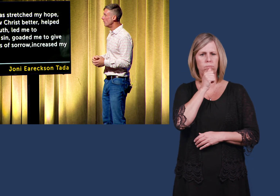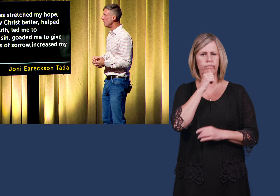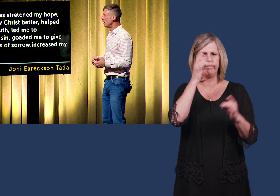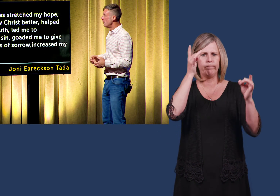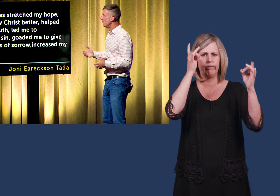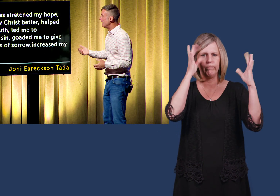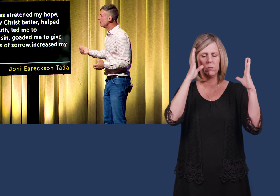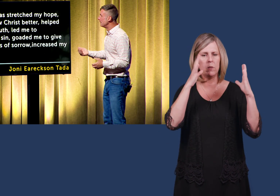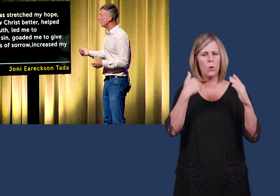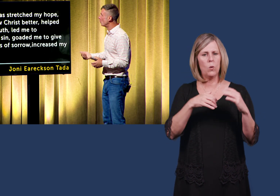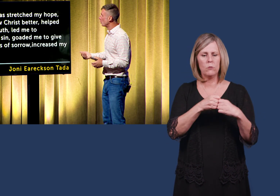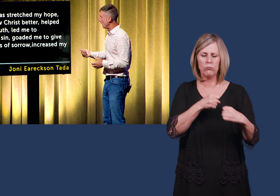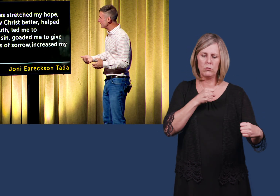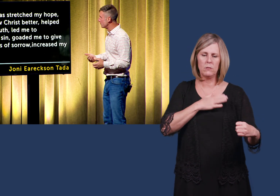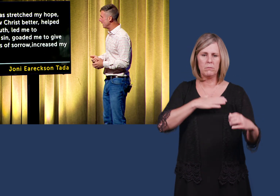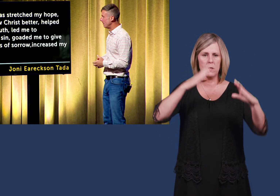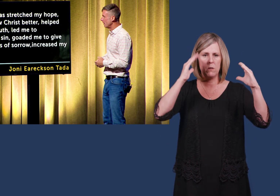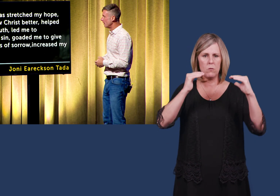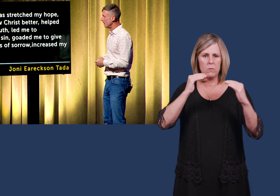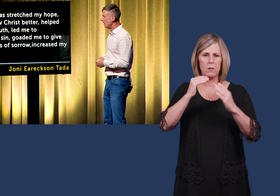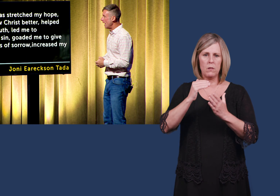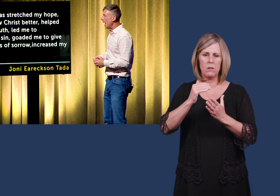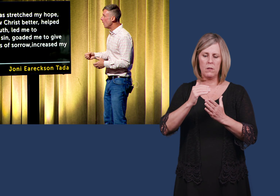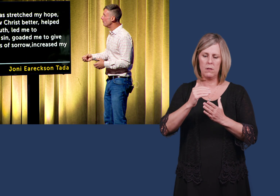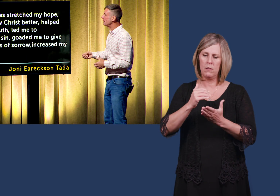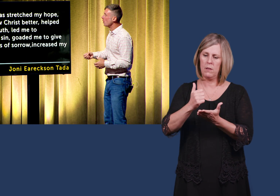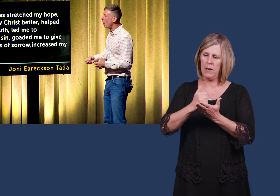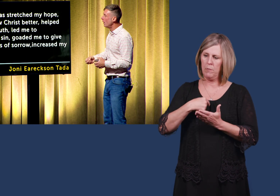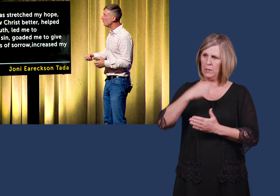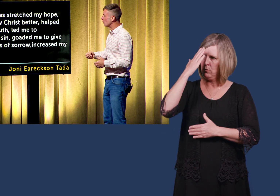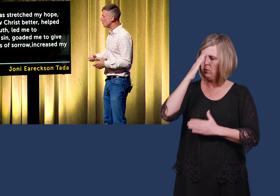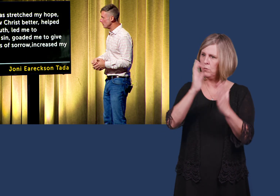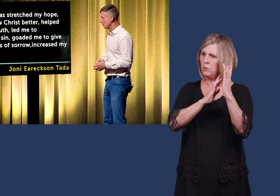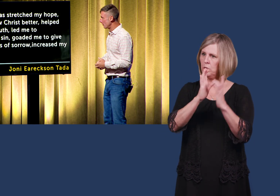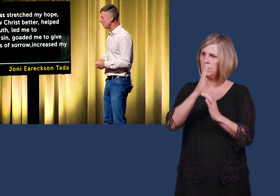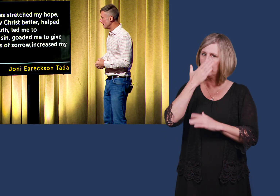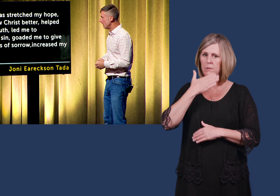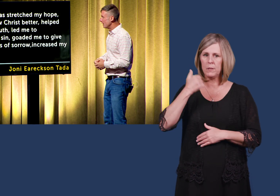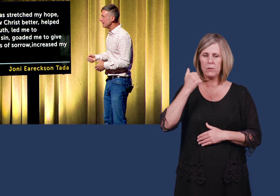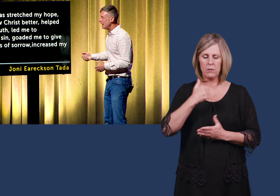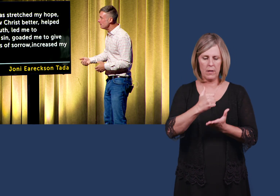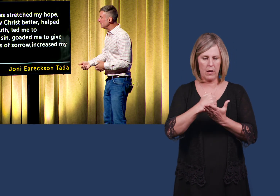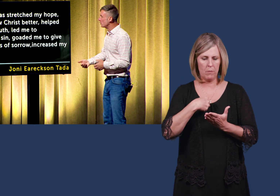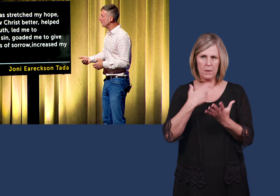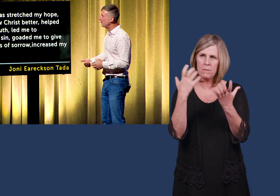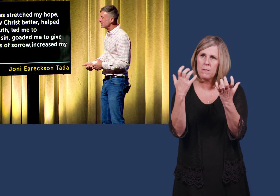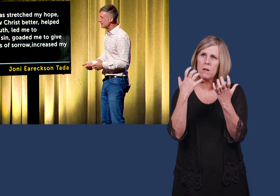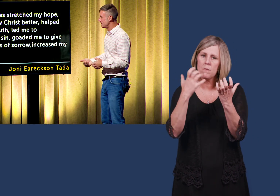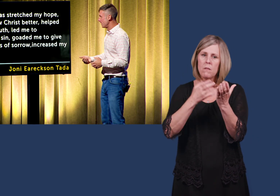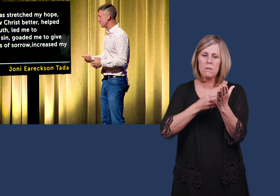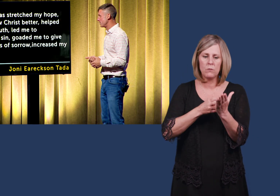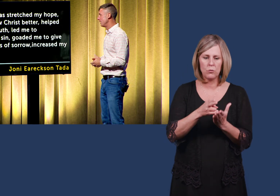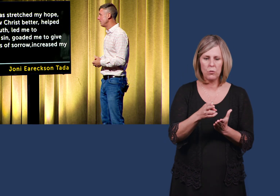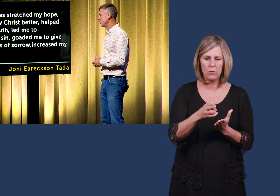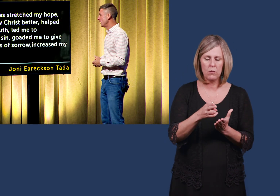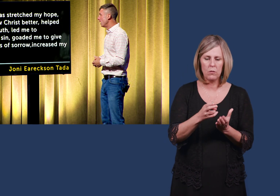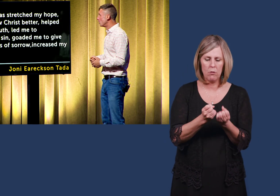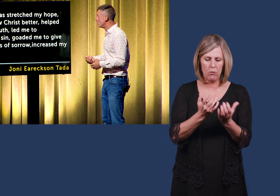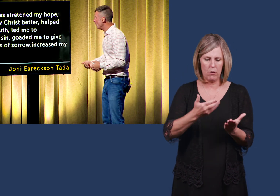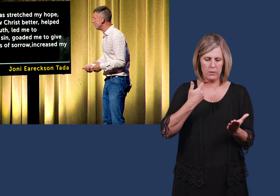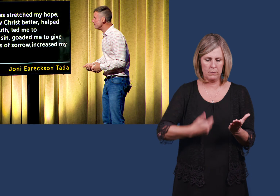hope, made me know Christ better, helped me long for truth, led me to repentance of